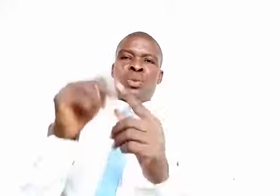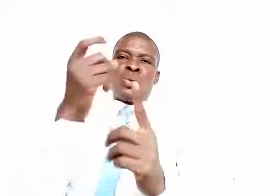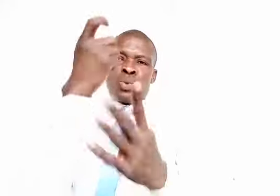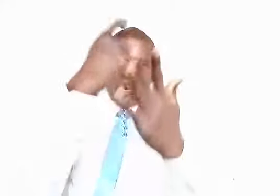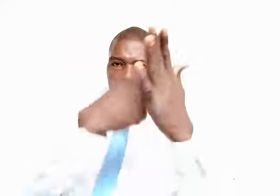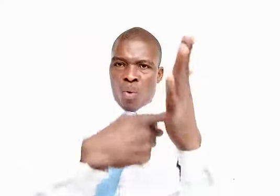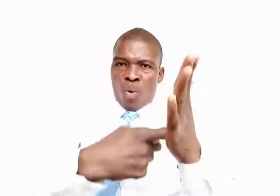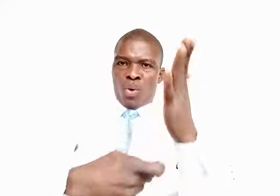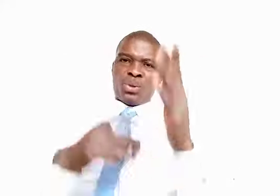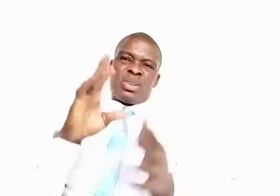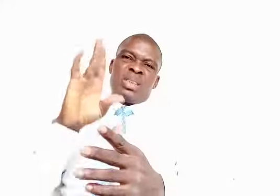7.325